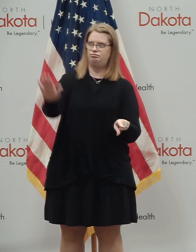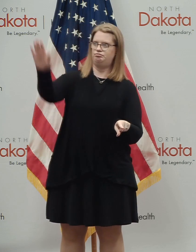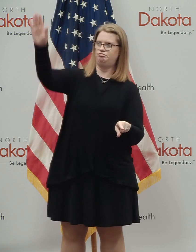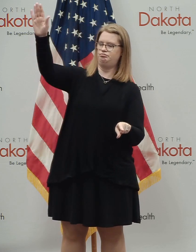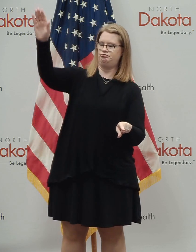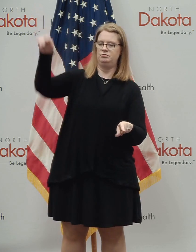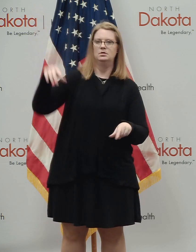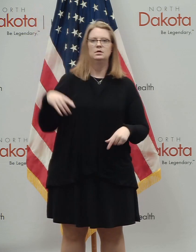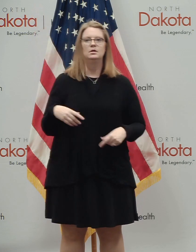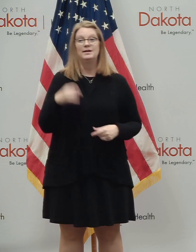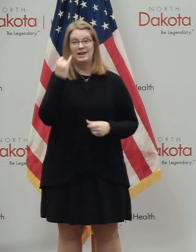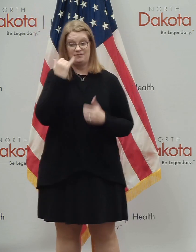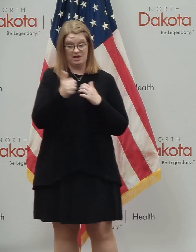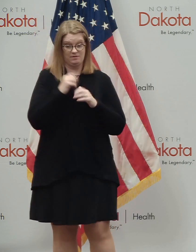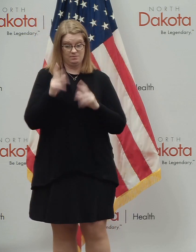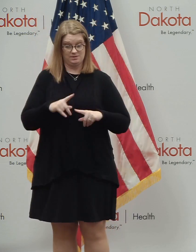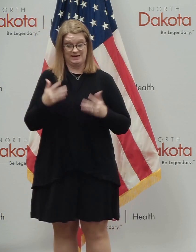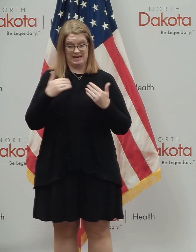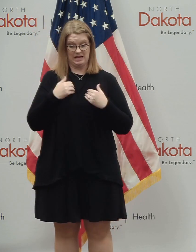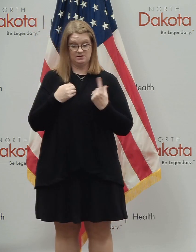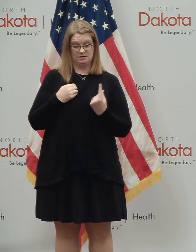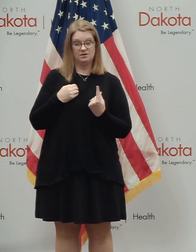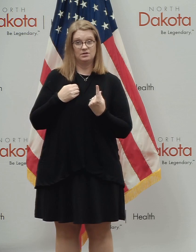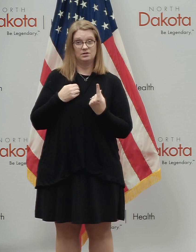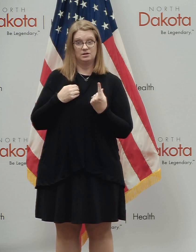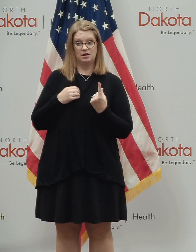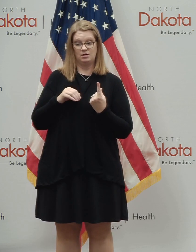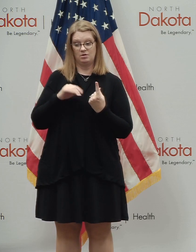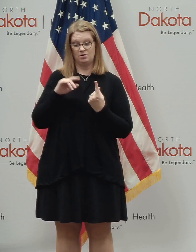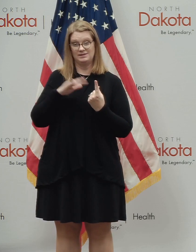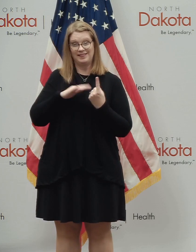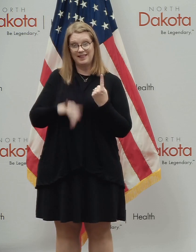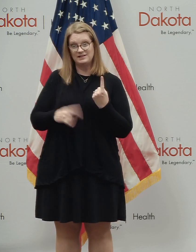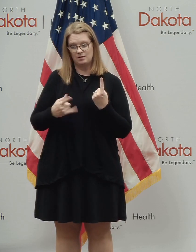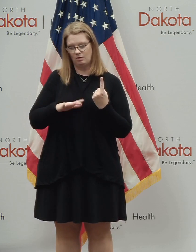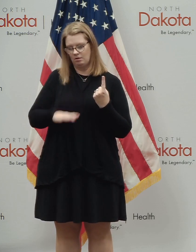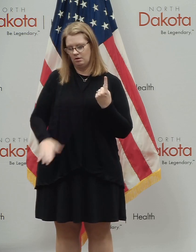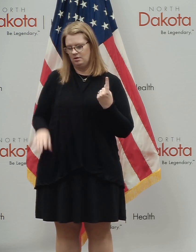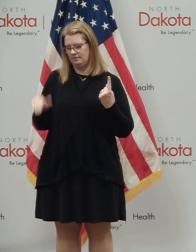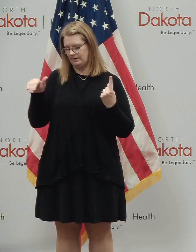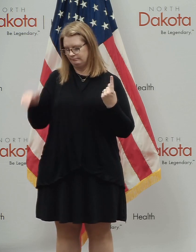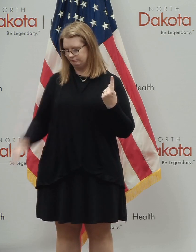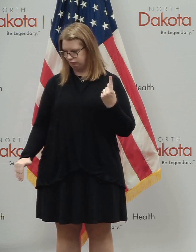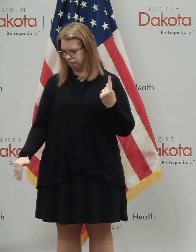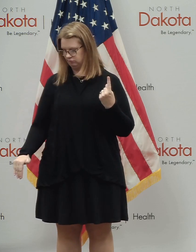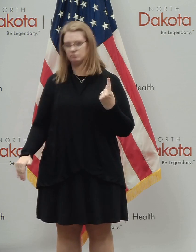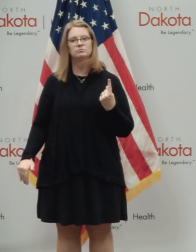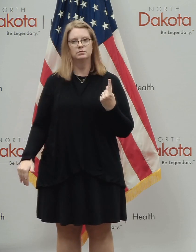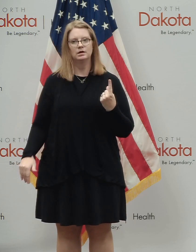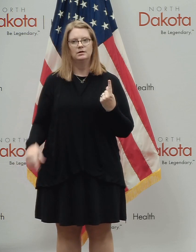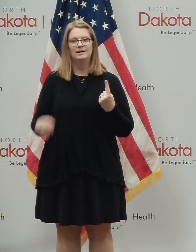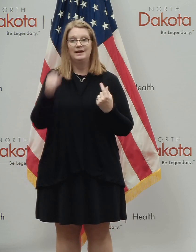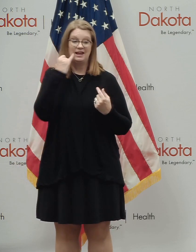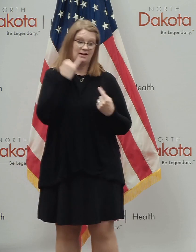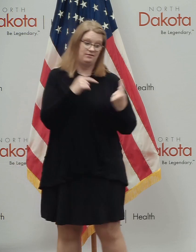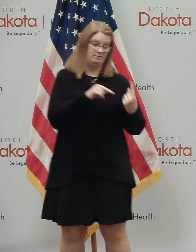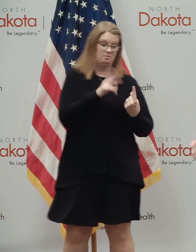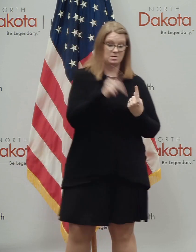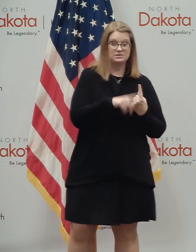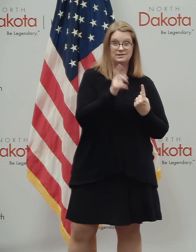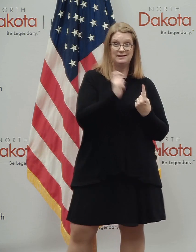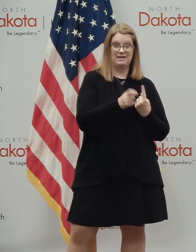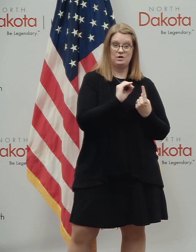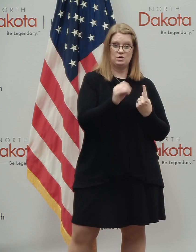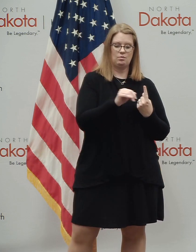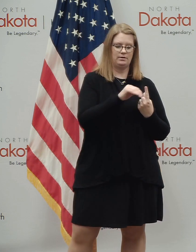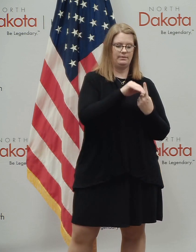grow. If every person who has it gives it to less than 1, our numbers would drop. If every person who has it gave it to no one, our numbers